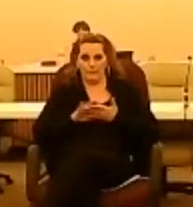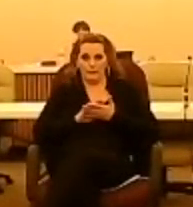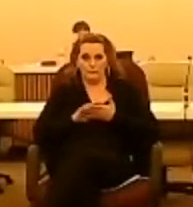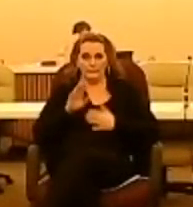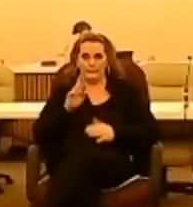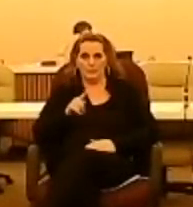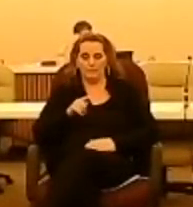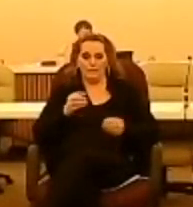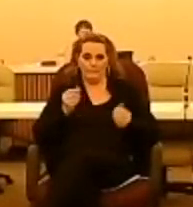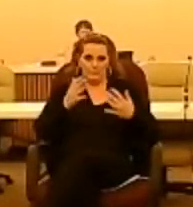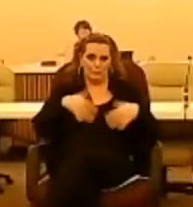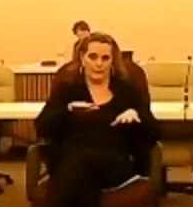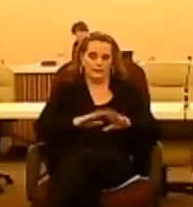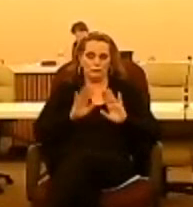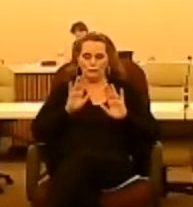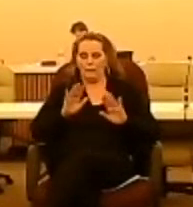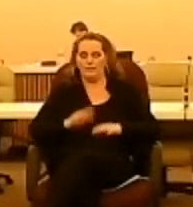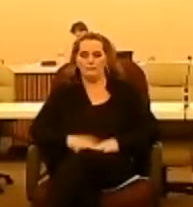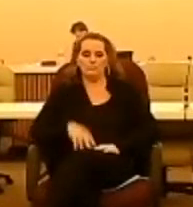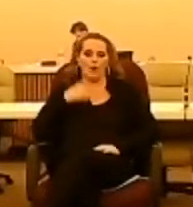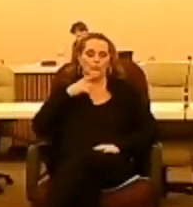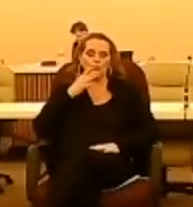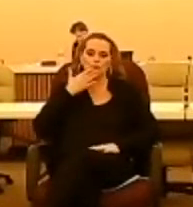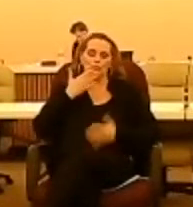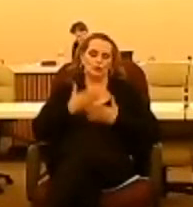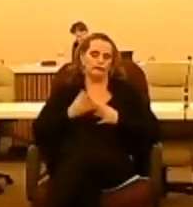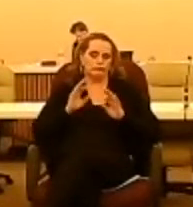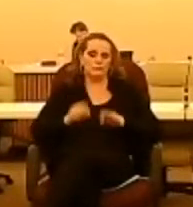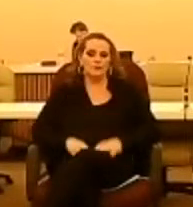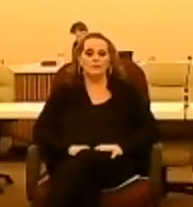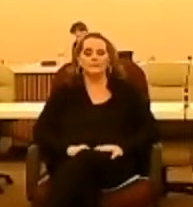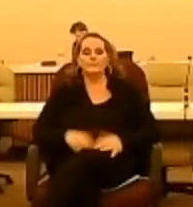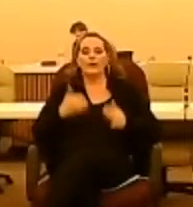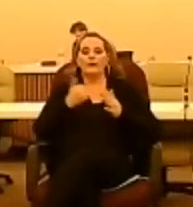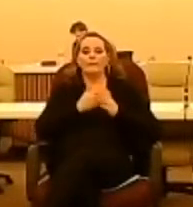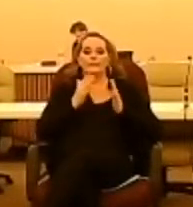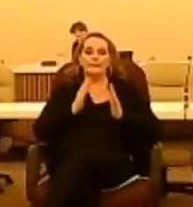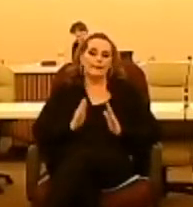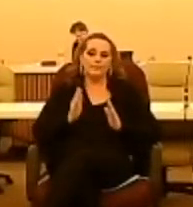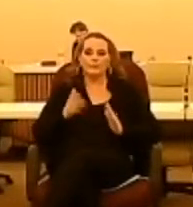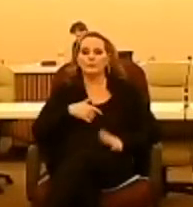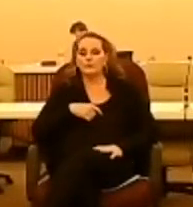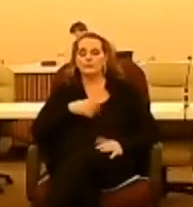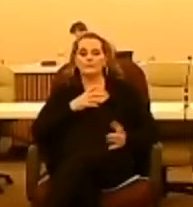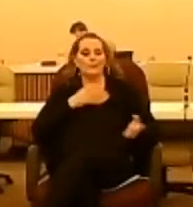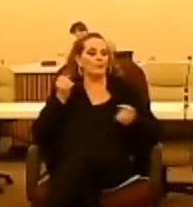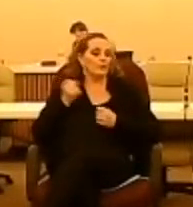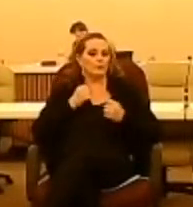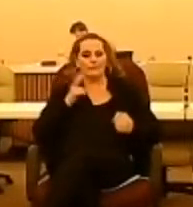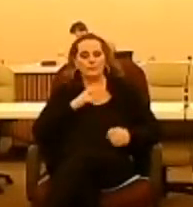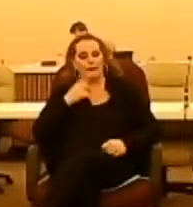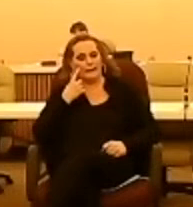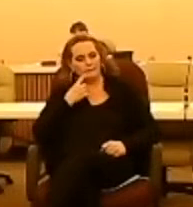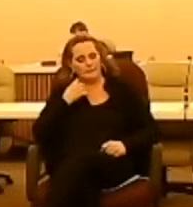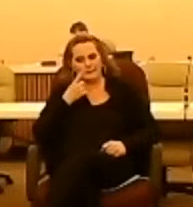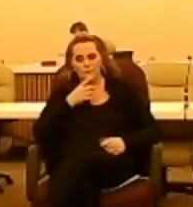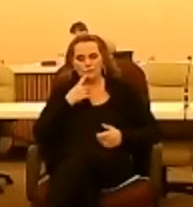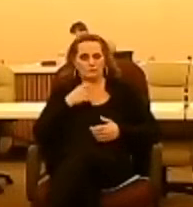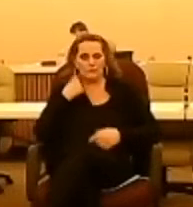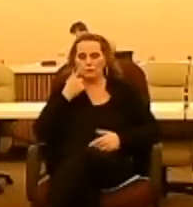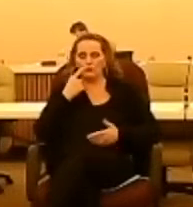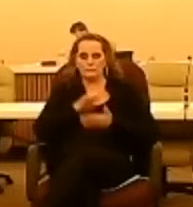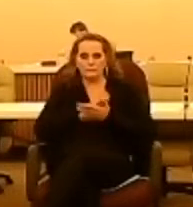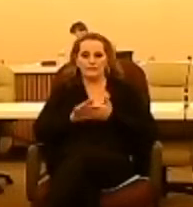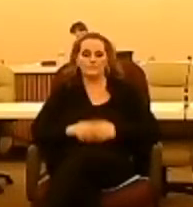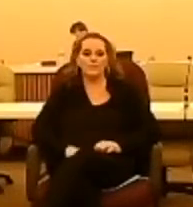is phenomenal. I think, you know, all the neighbors, all the people who passed by noticed it. So it's a great job cleaning the property up.